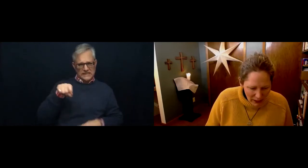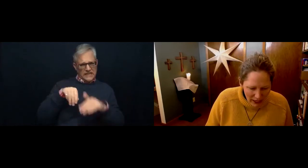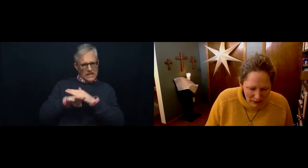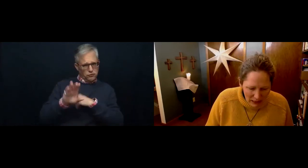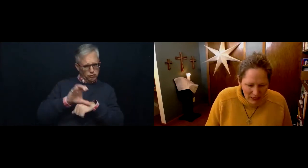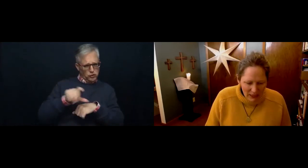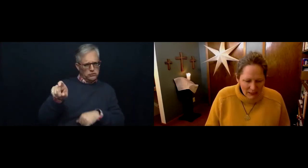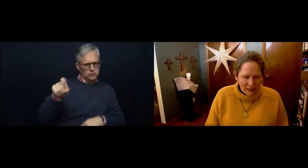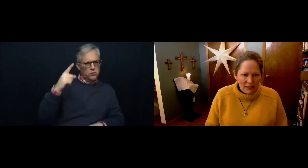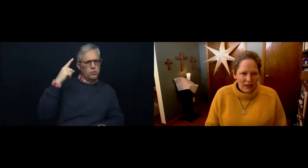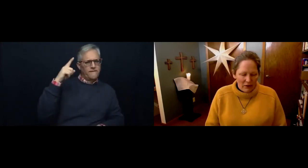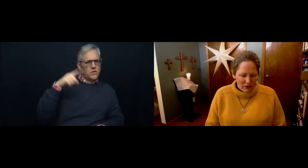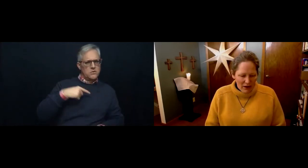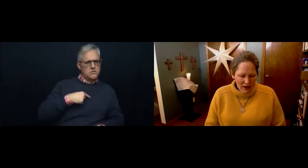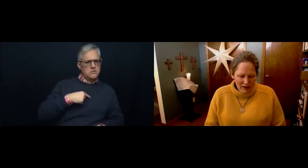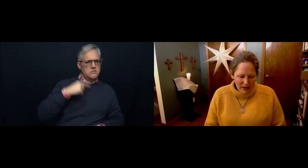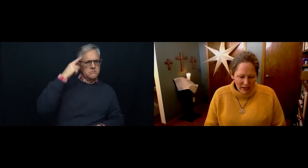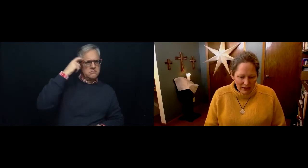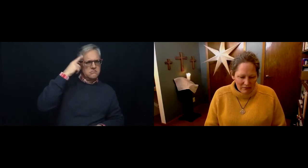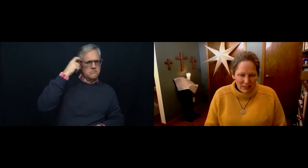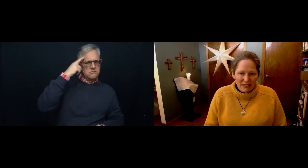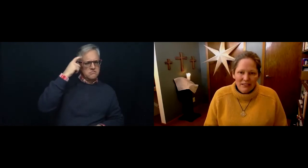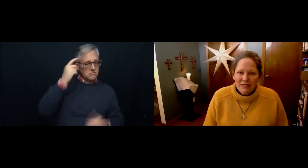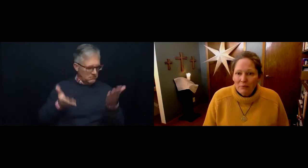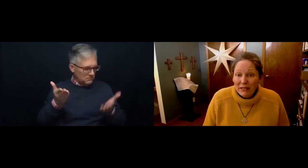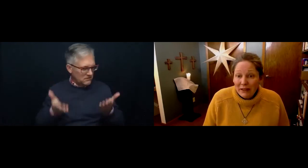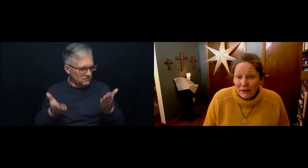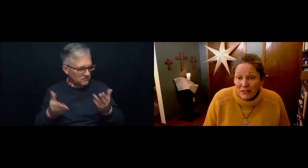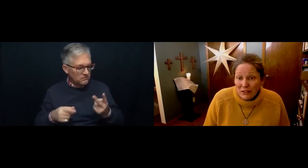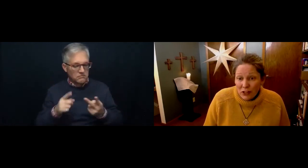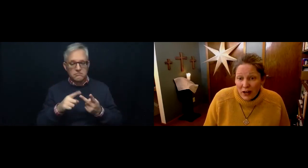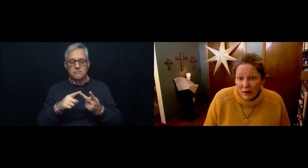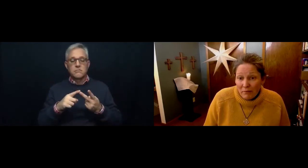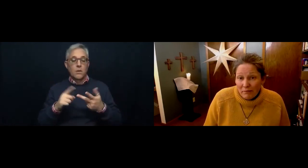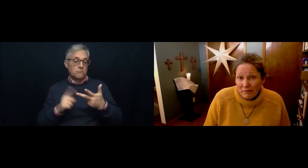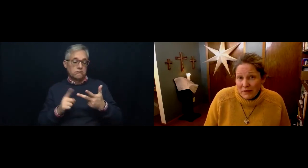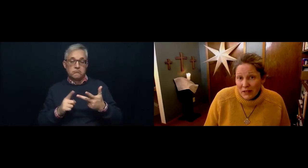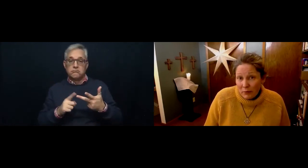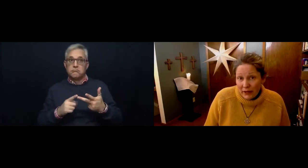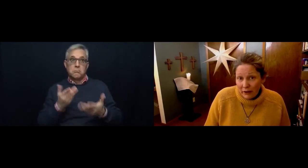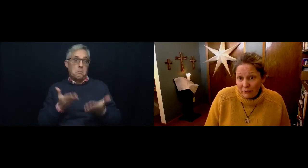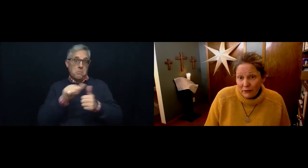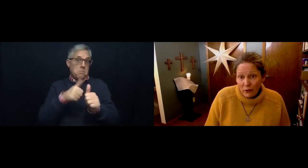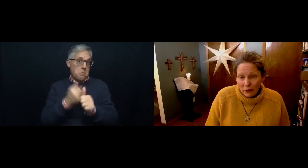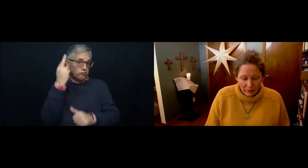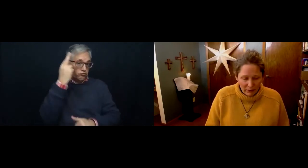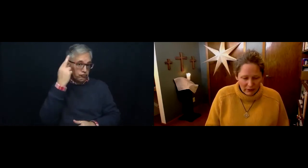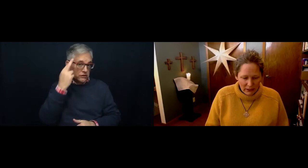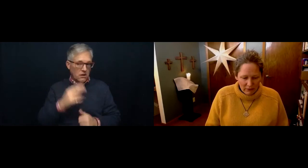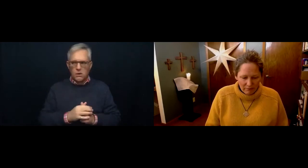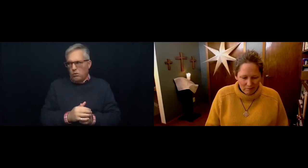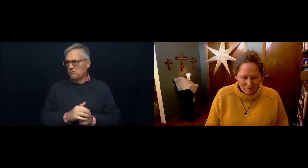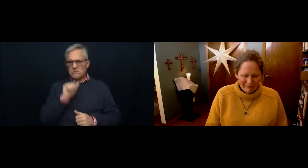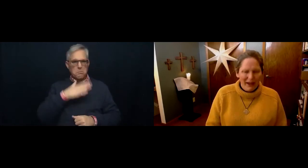Or maybe it's an indicator that it is somebody else's job to help care for the whole